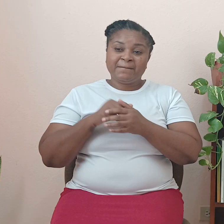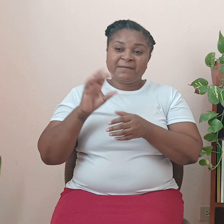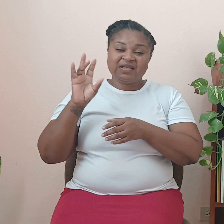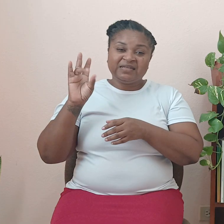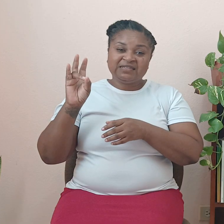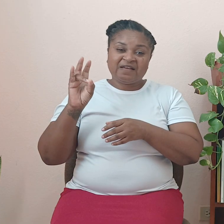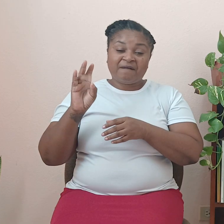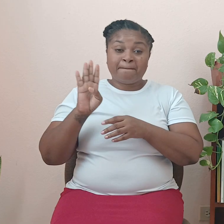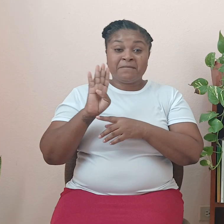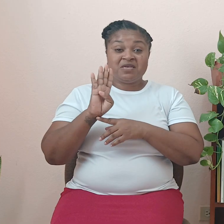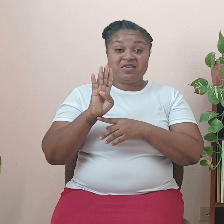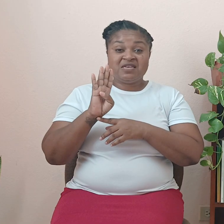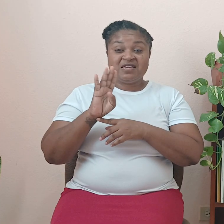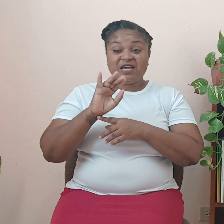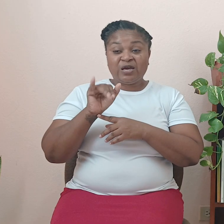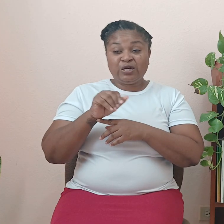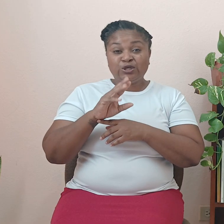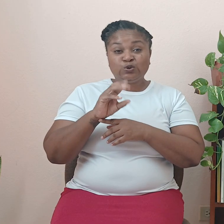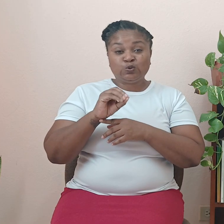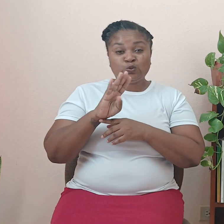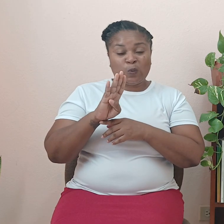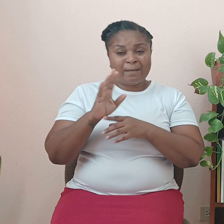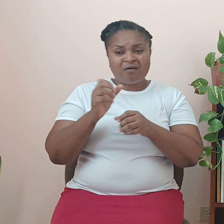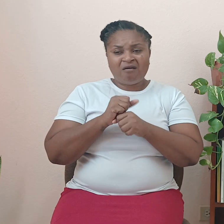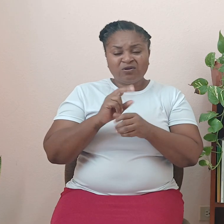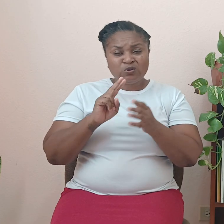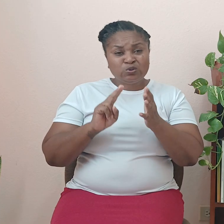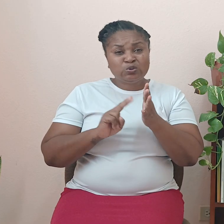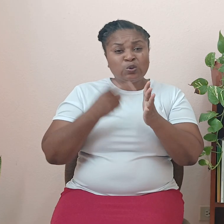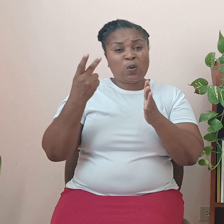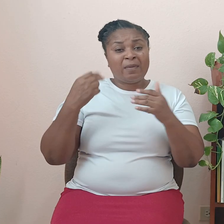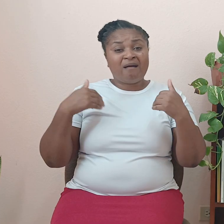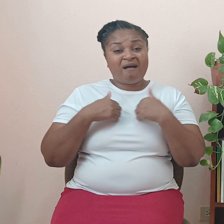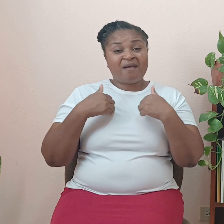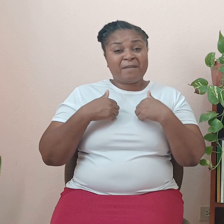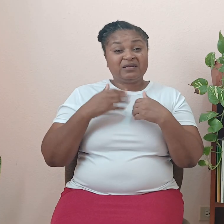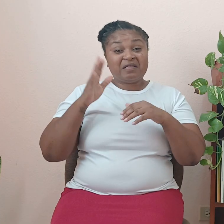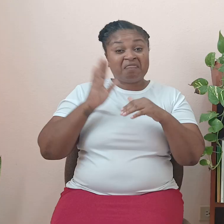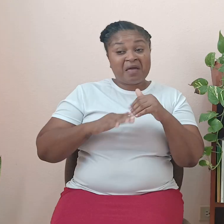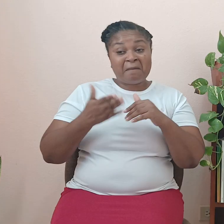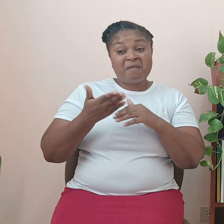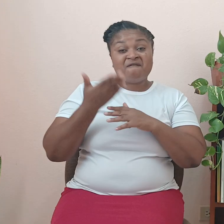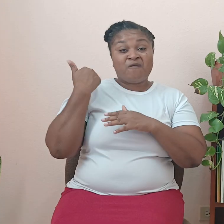7b. Job got twice as many animals as he had before as a reward.